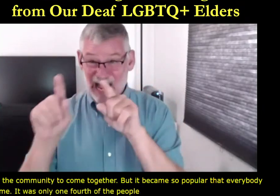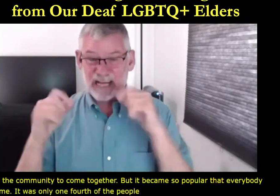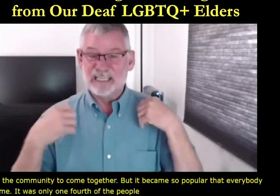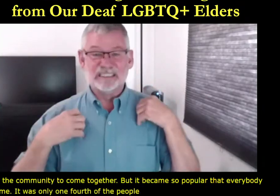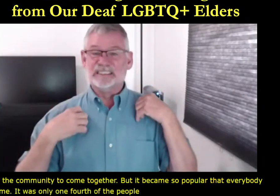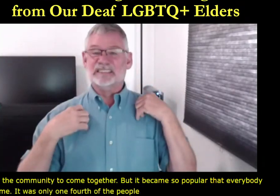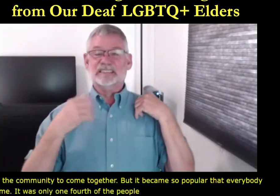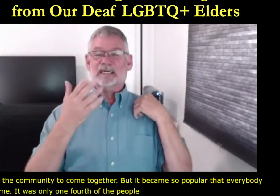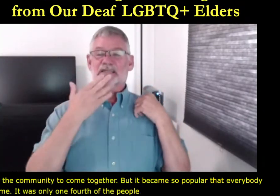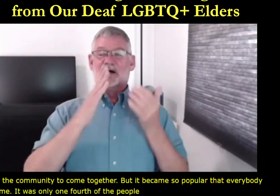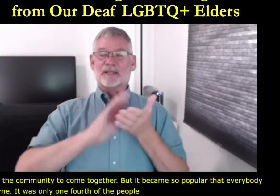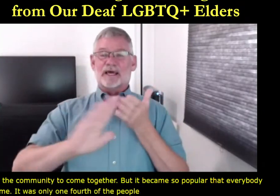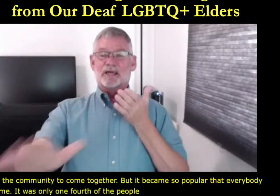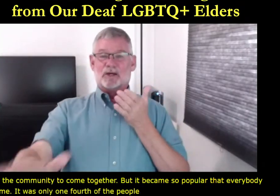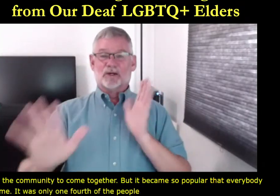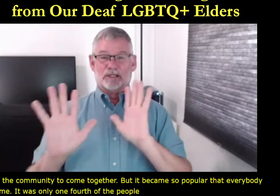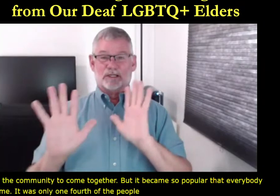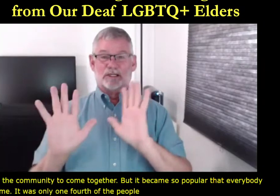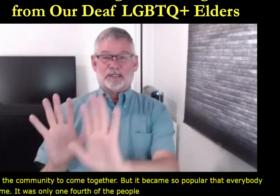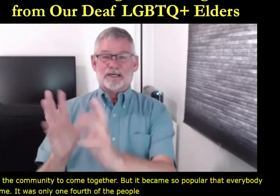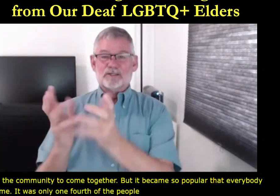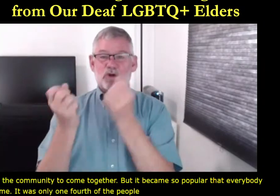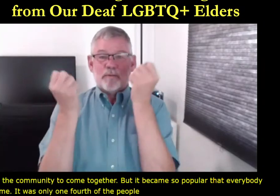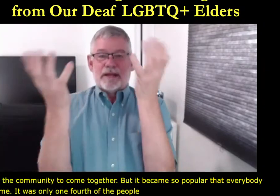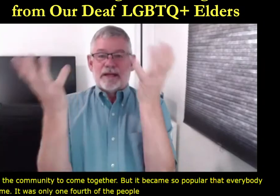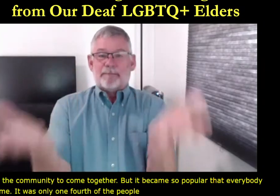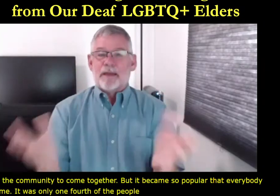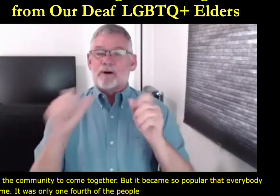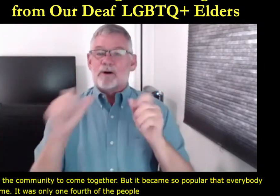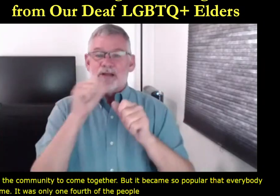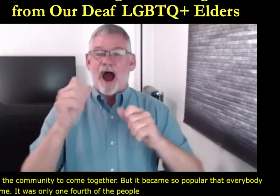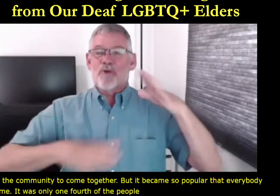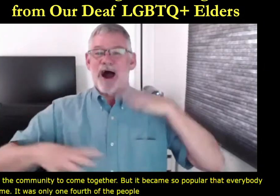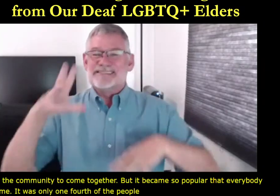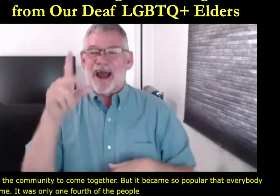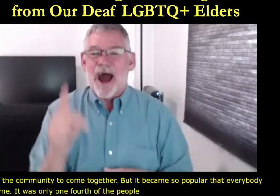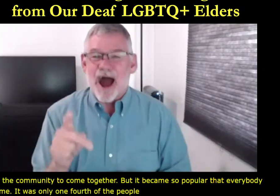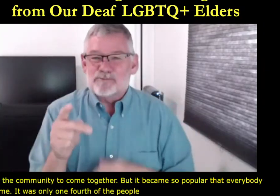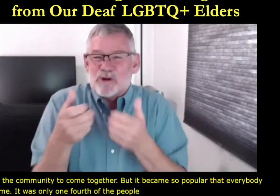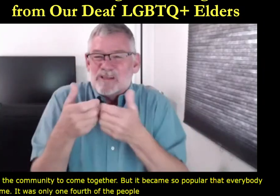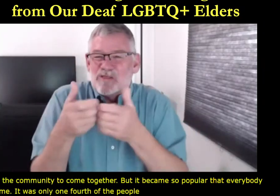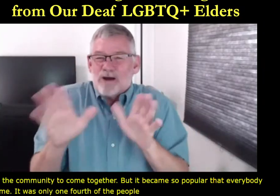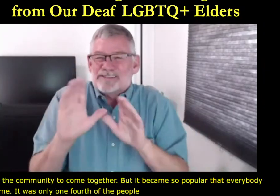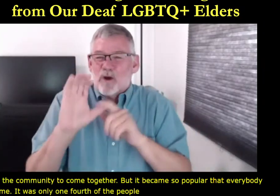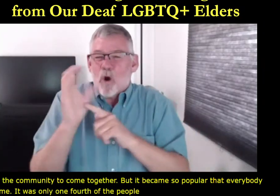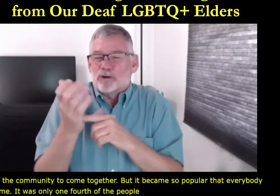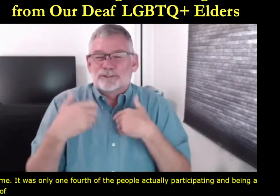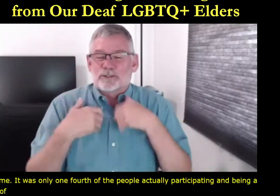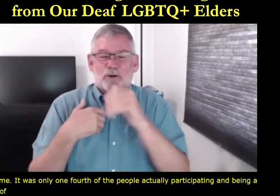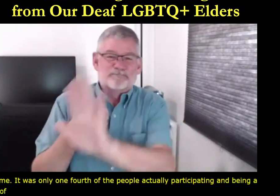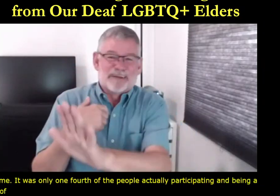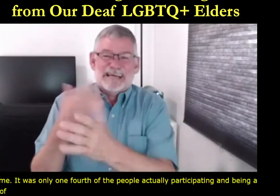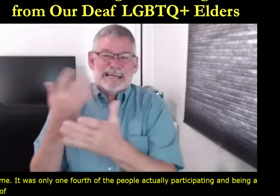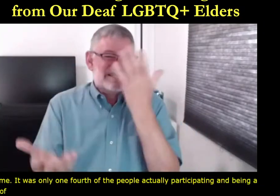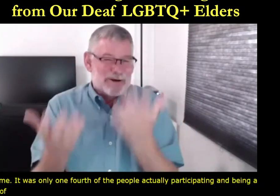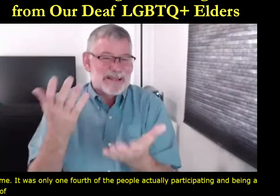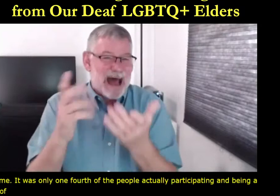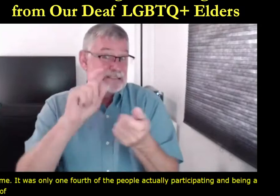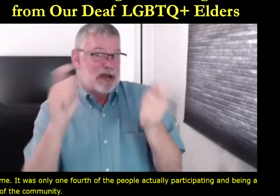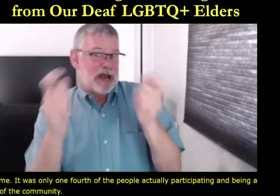now i don't go because i'm like okay no thank you there's too many people who are not dressing up so we've lost that